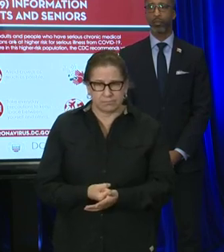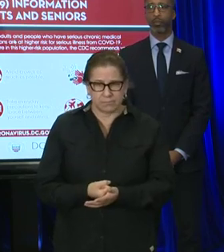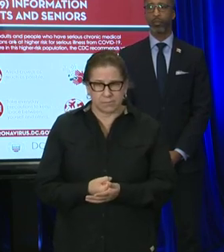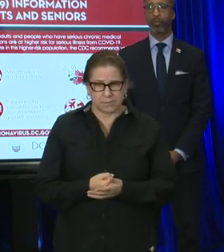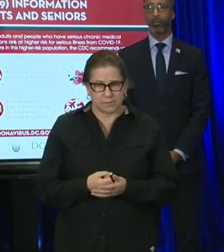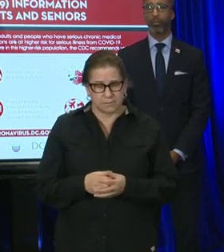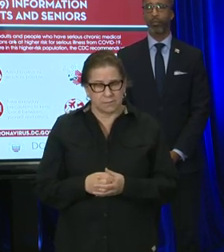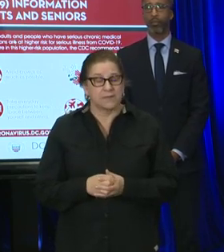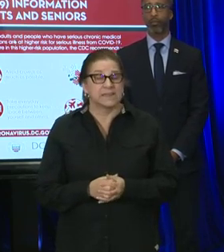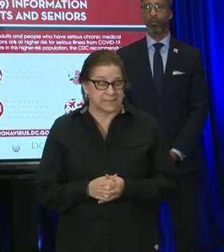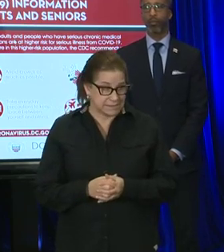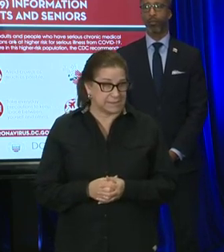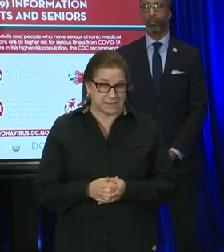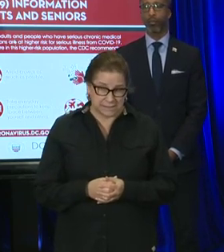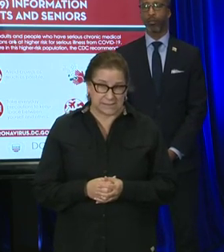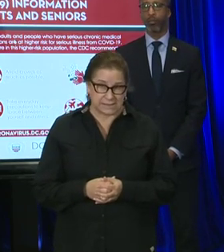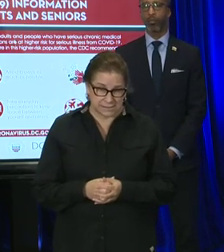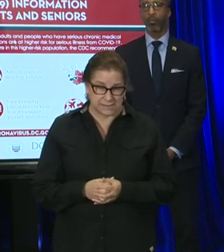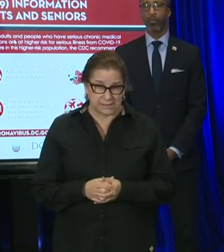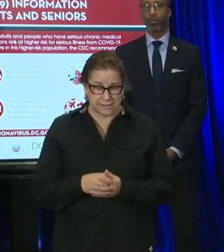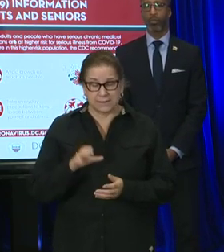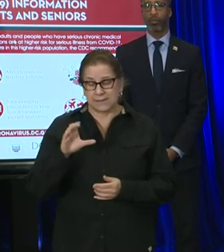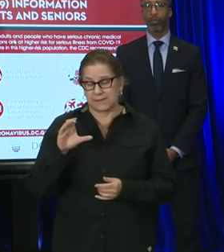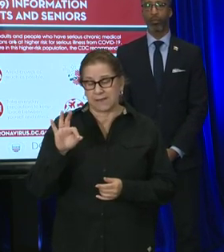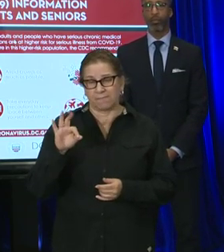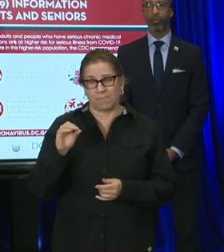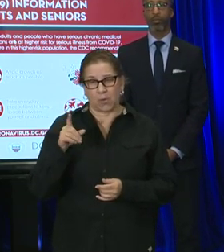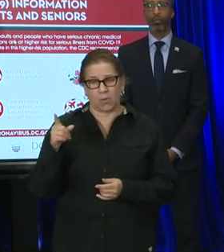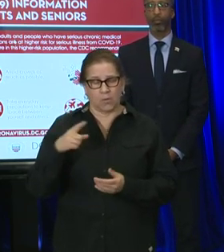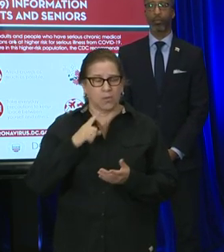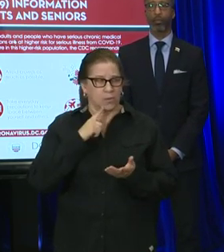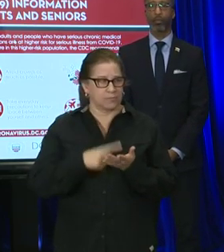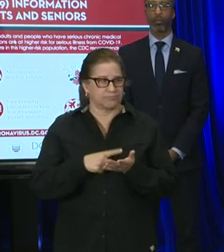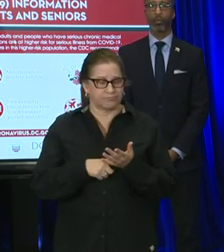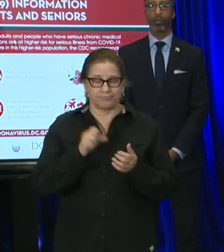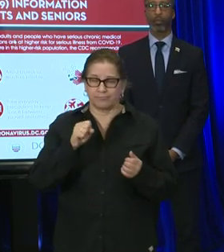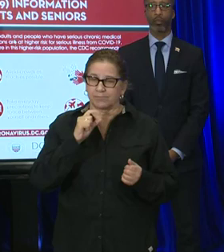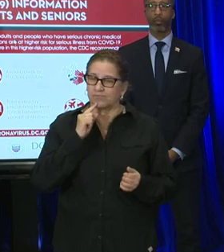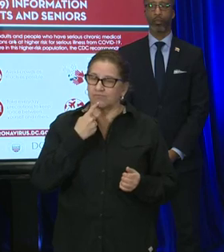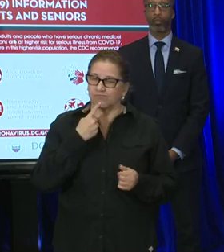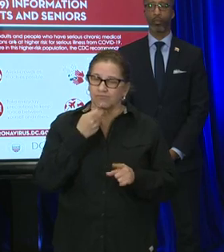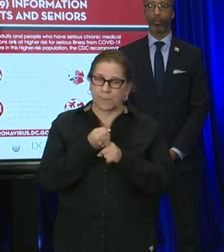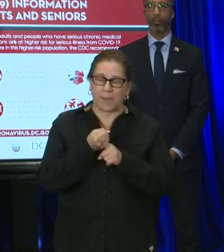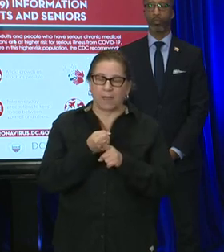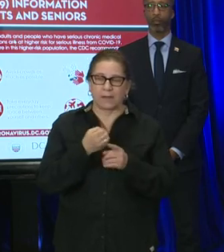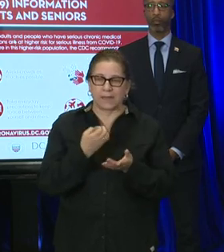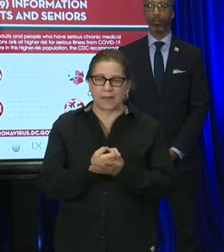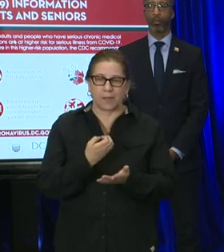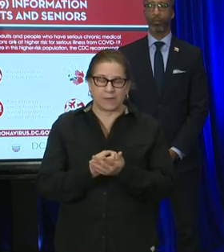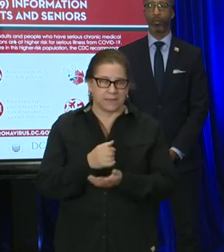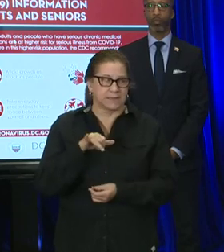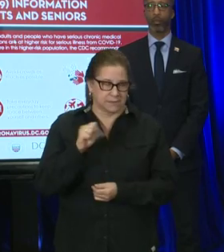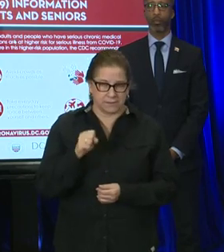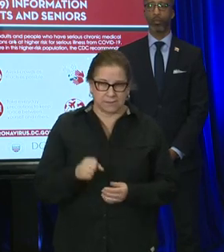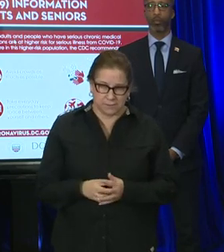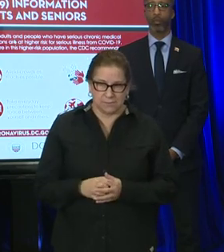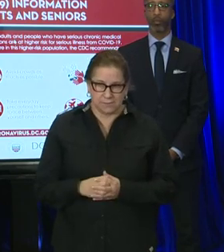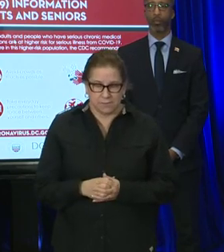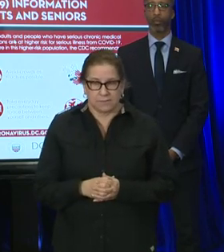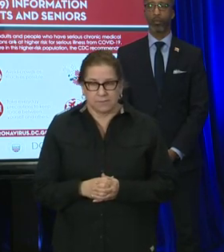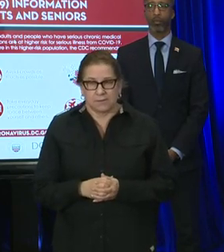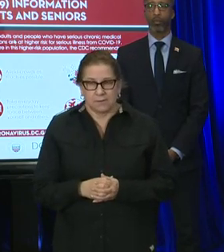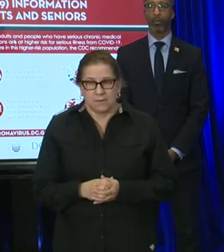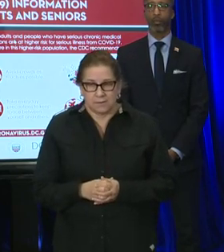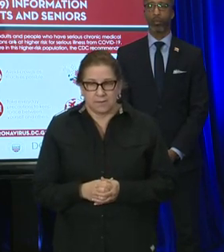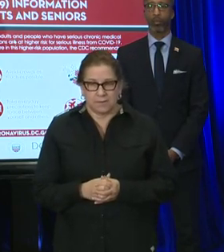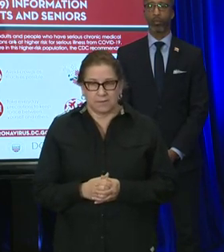impacts. As you can imagine, many of the things that have already been mentioned in terms of relief have a huge impact on the